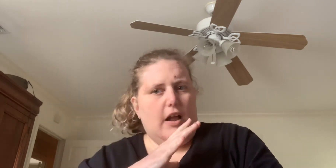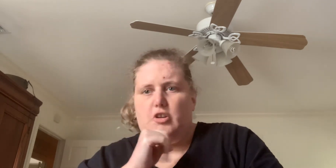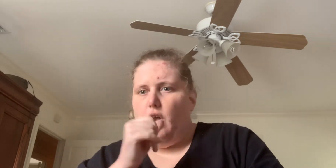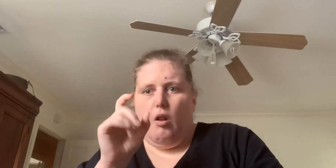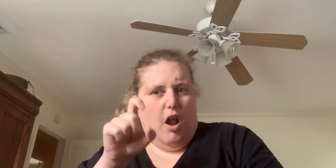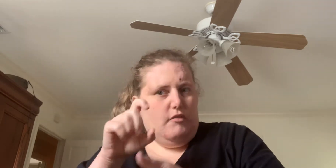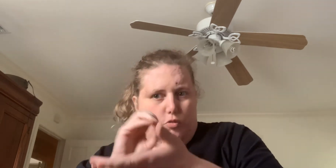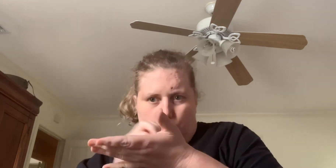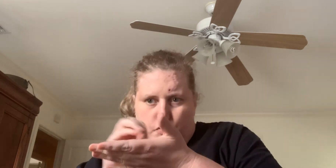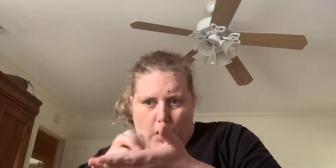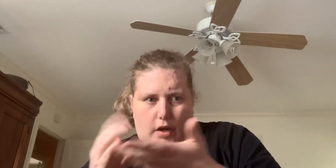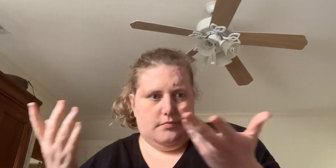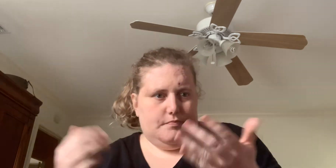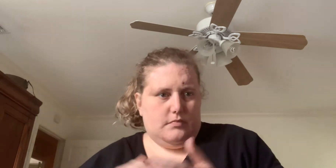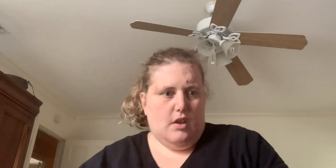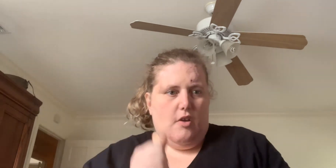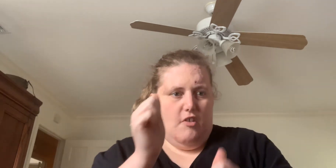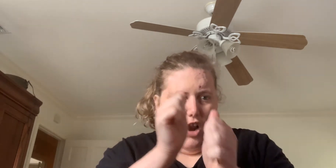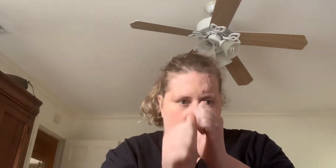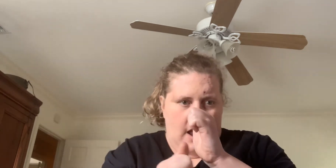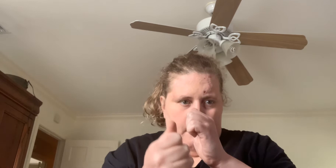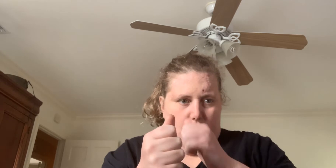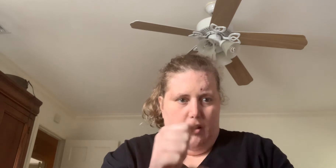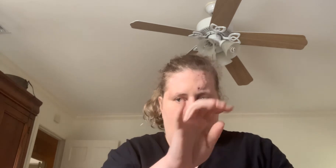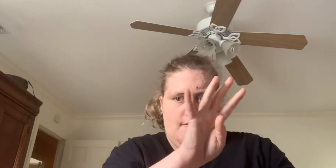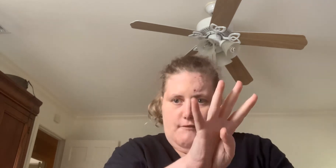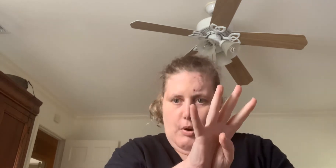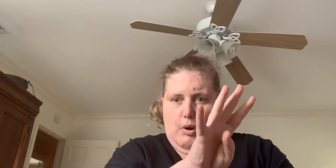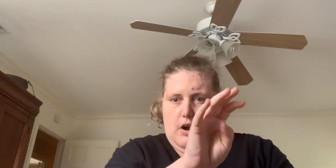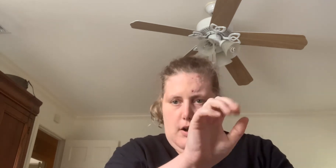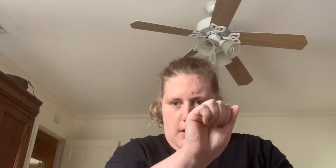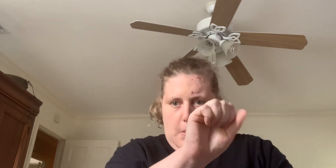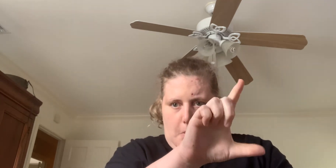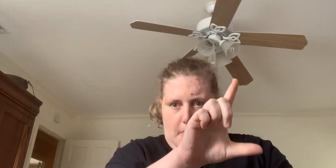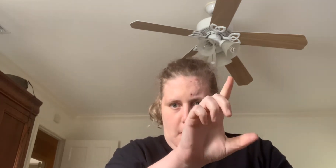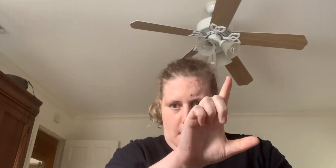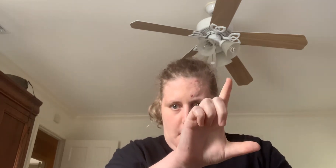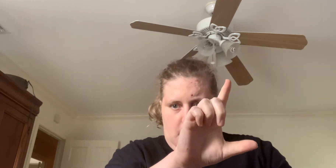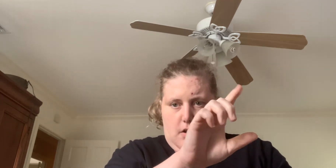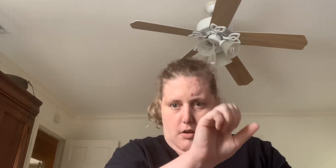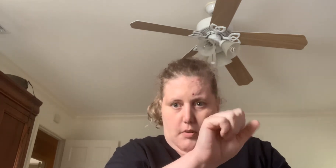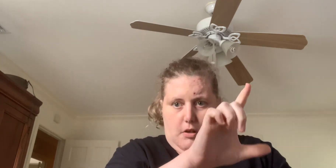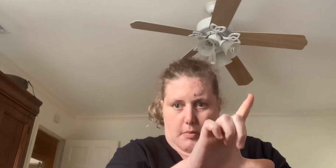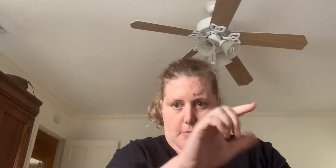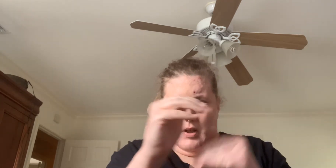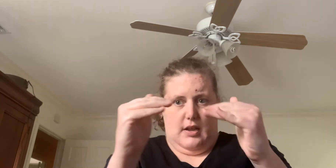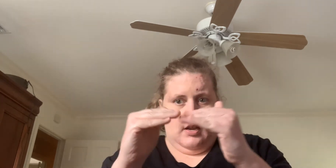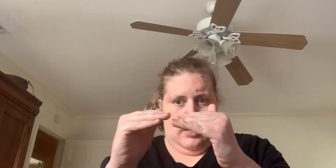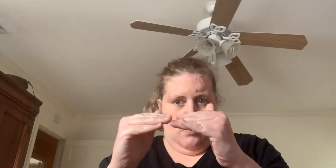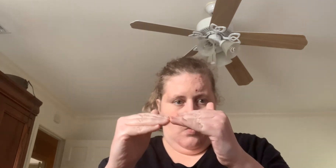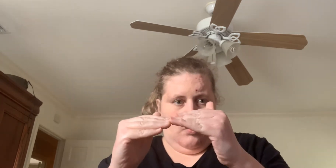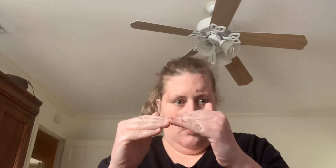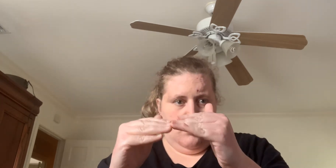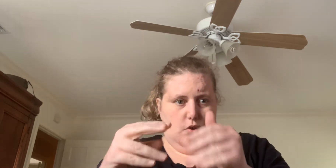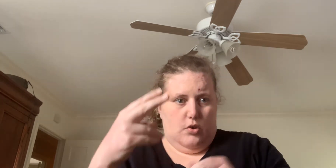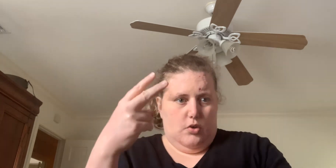So for every 4 aluminums, there are 2 aluminum